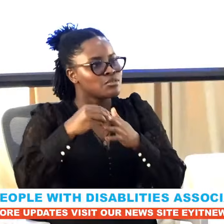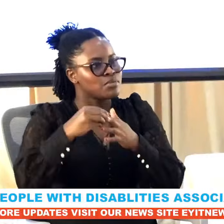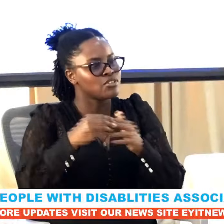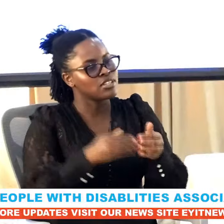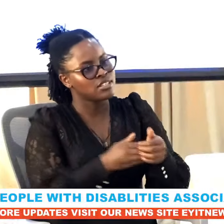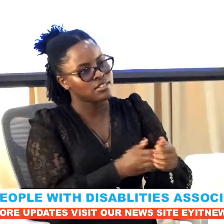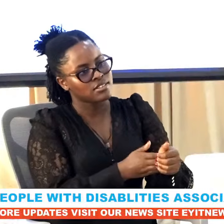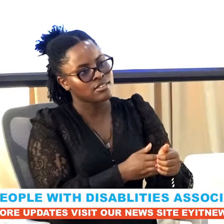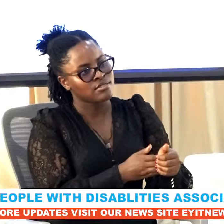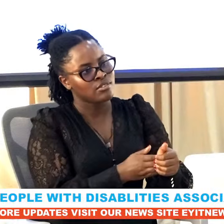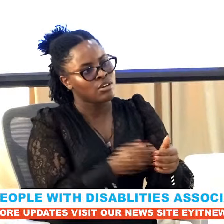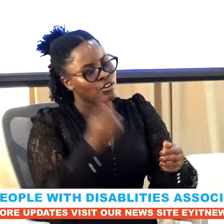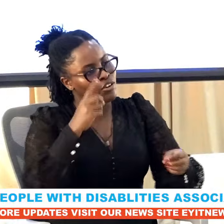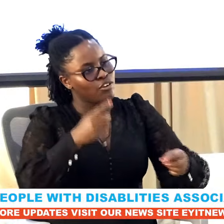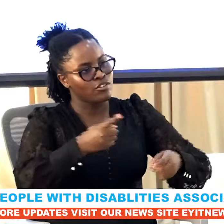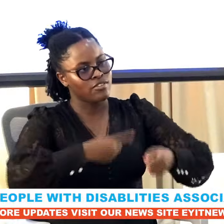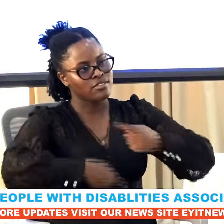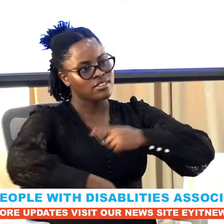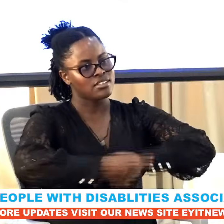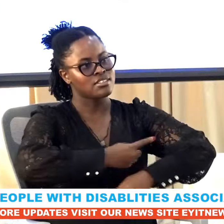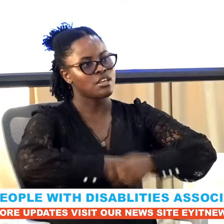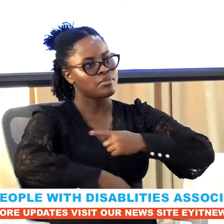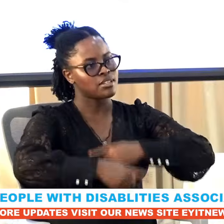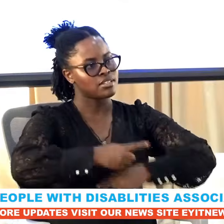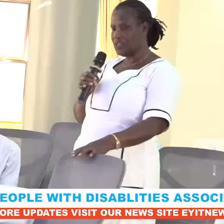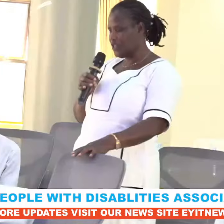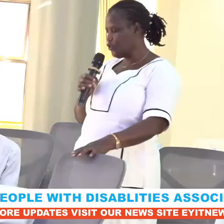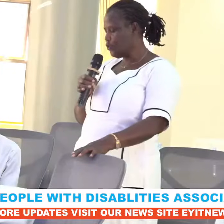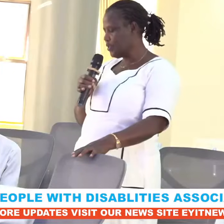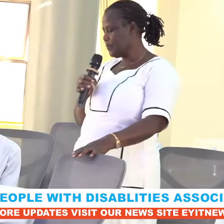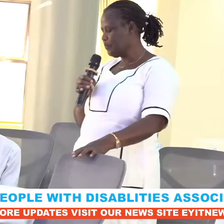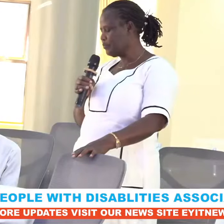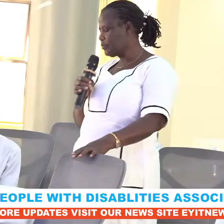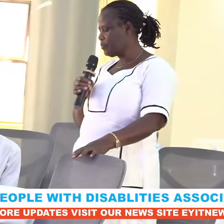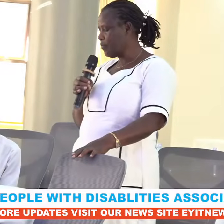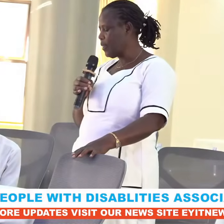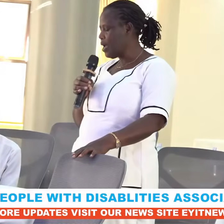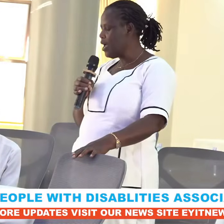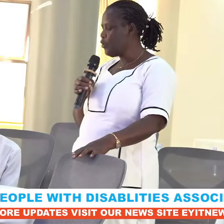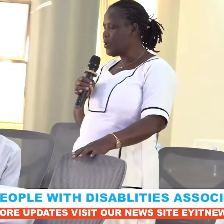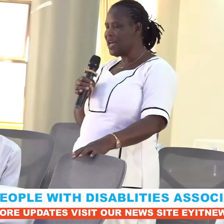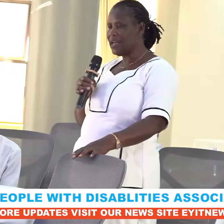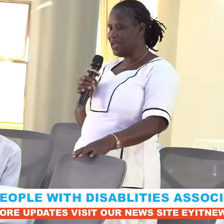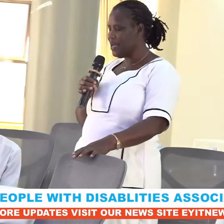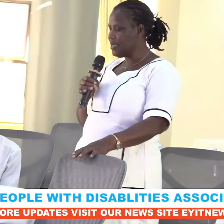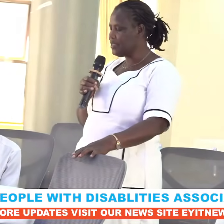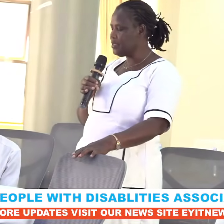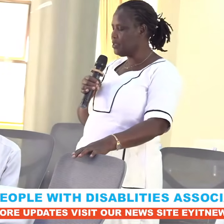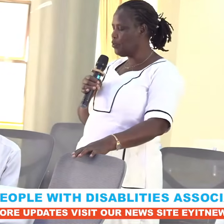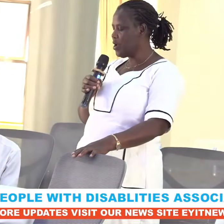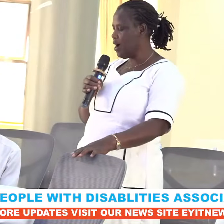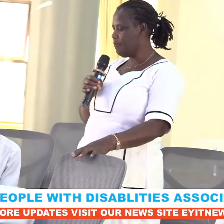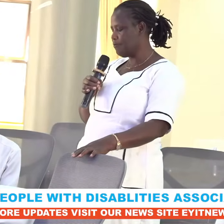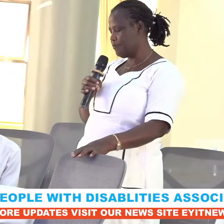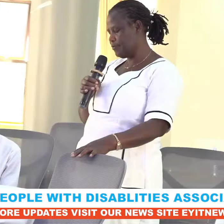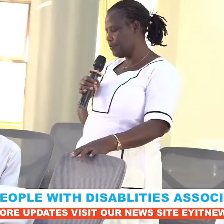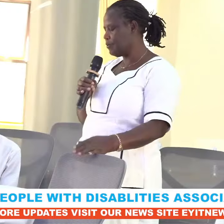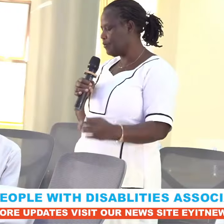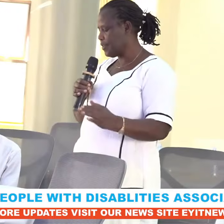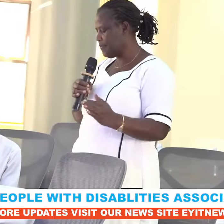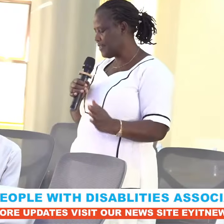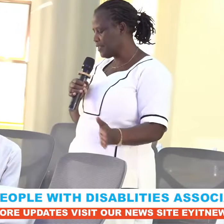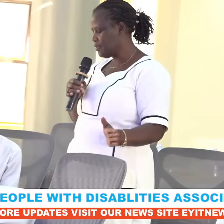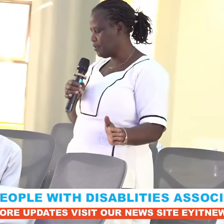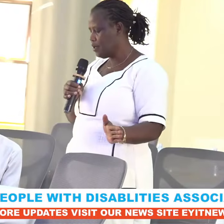disability, the Master Association. And we are glad we have